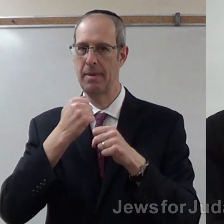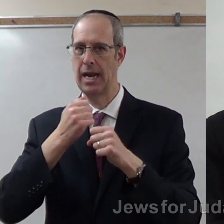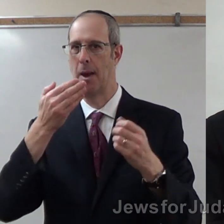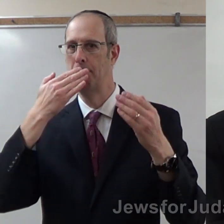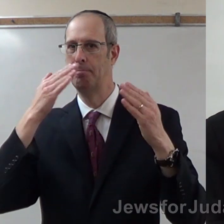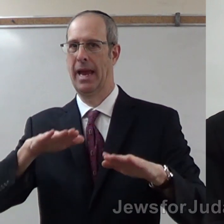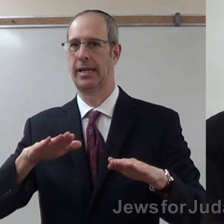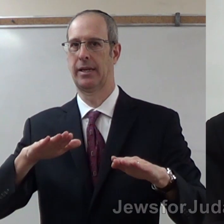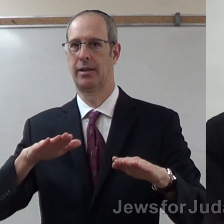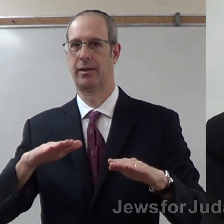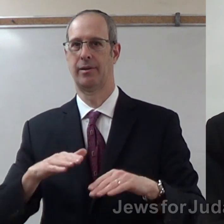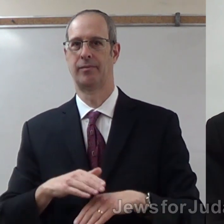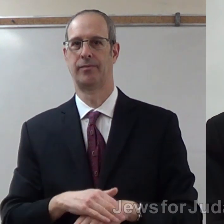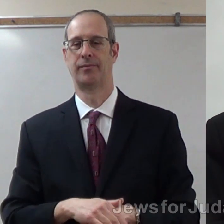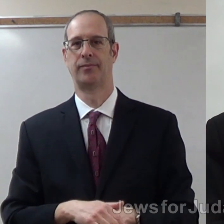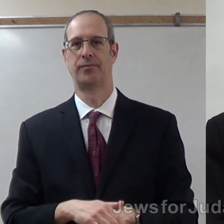bet.